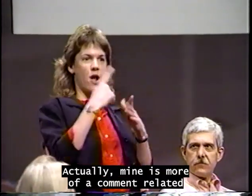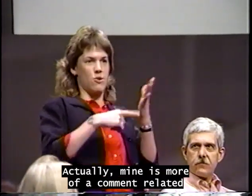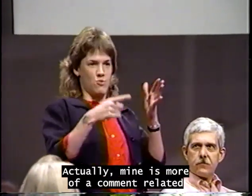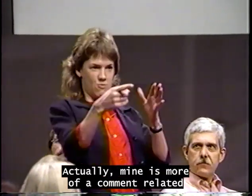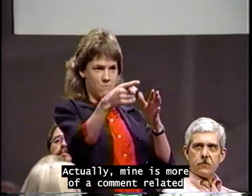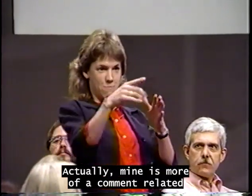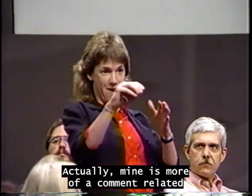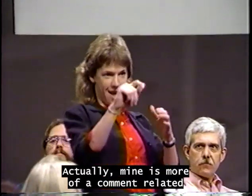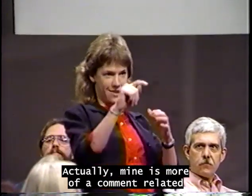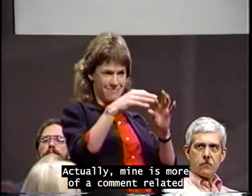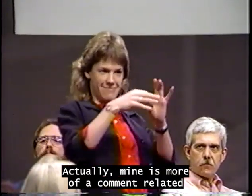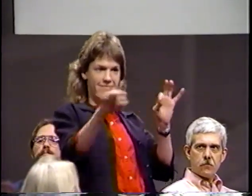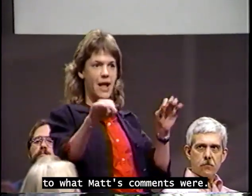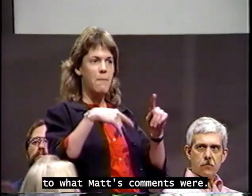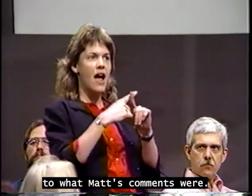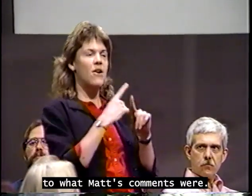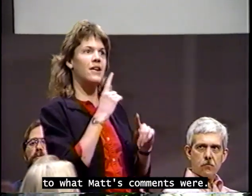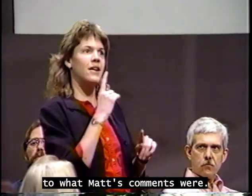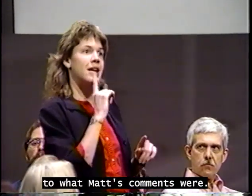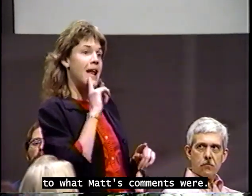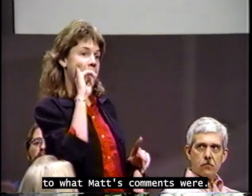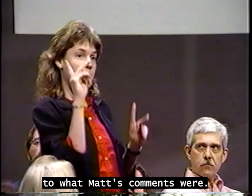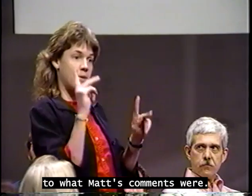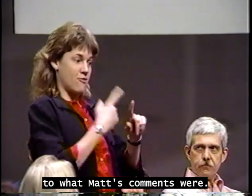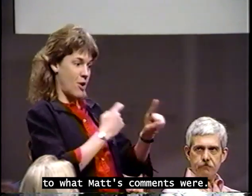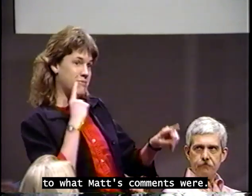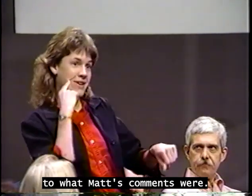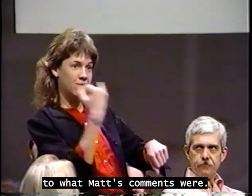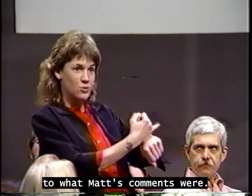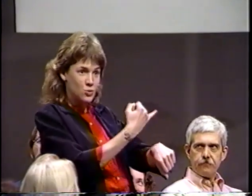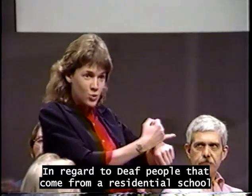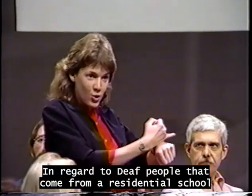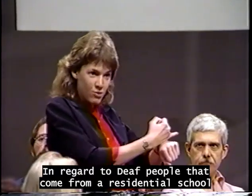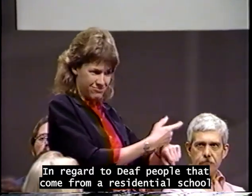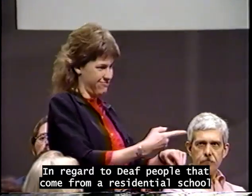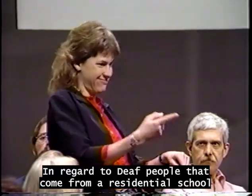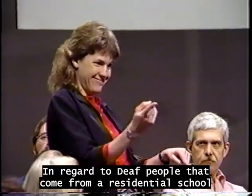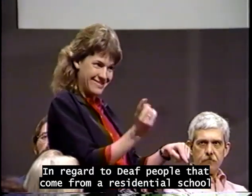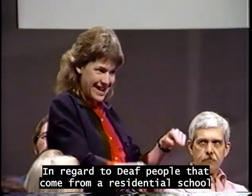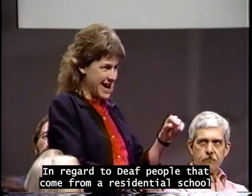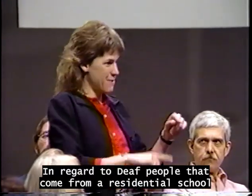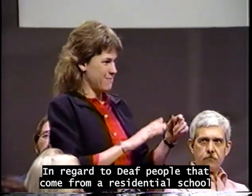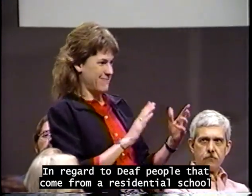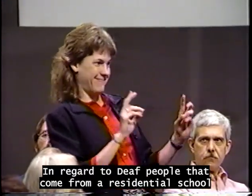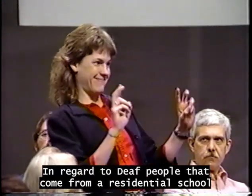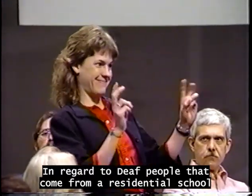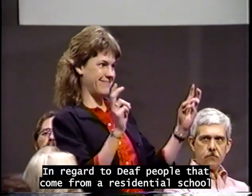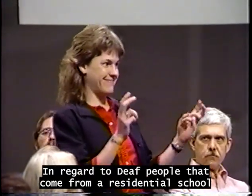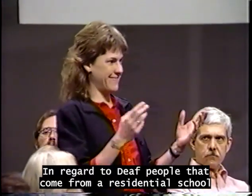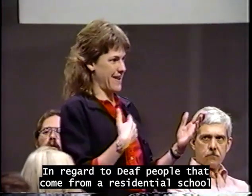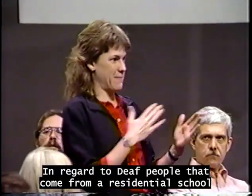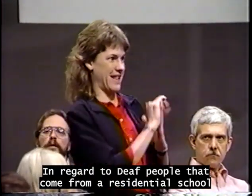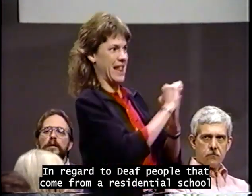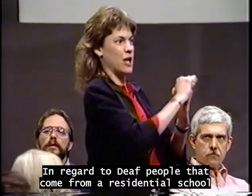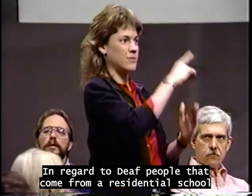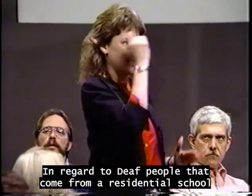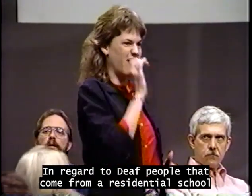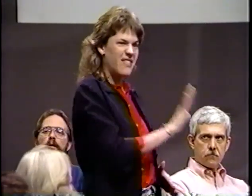Actually, mine is more of a comment related to what Matt's comments were. In regard to deaf people that come from a residential school,